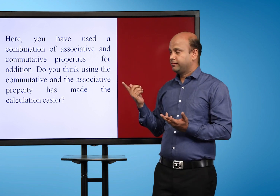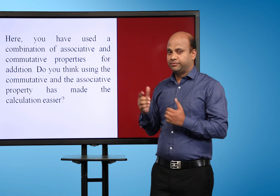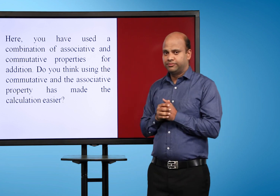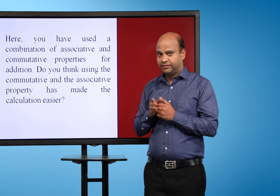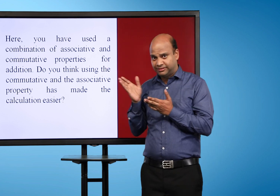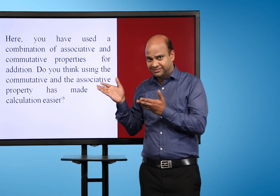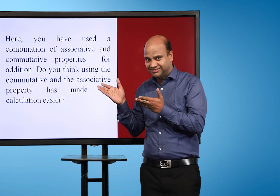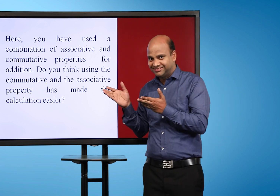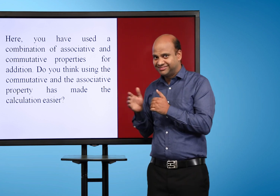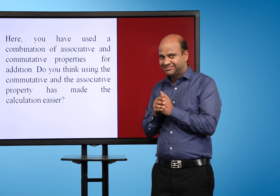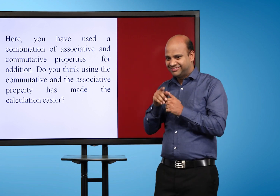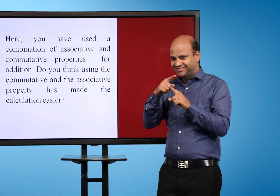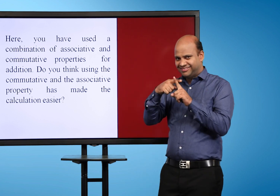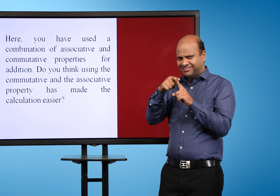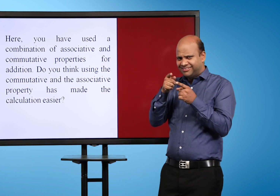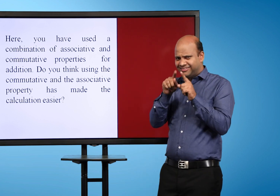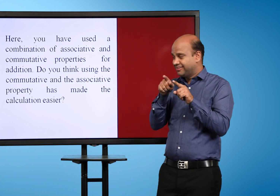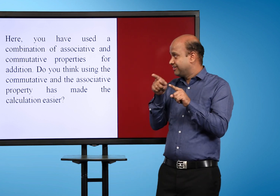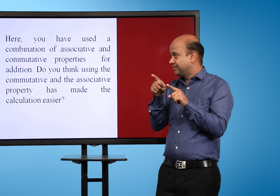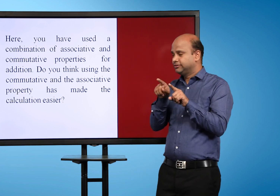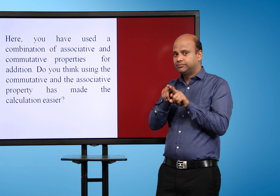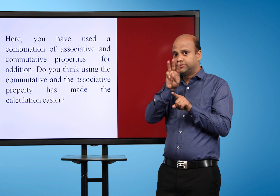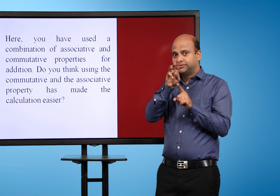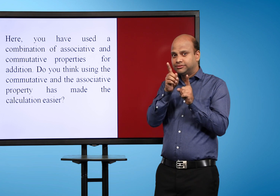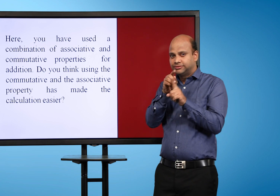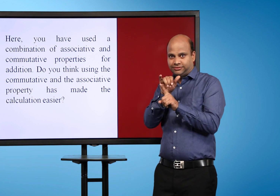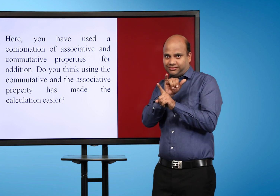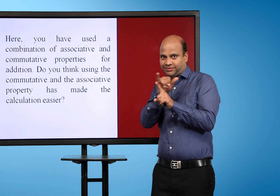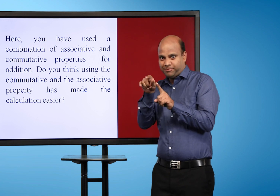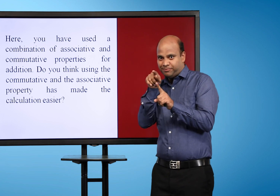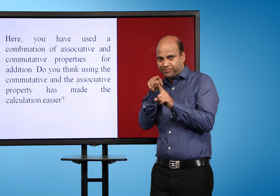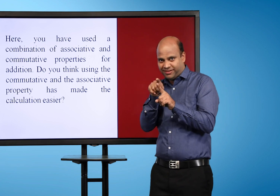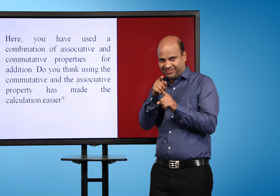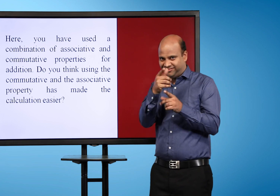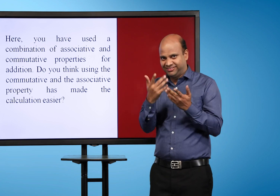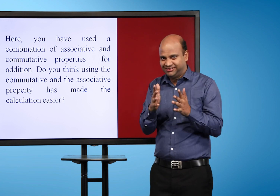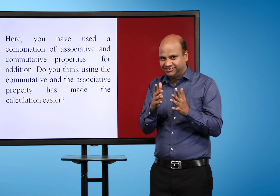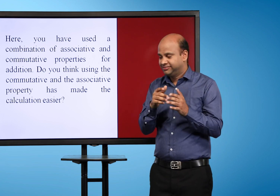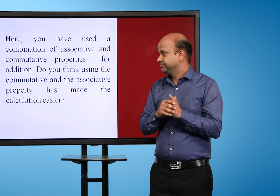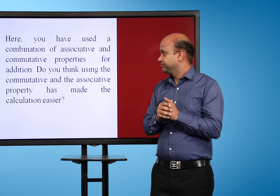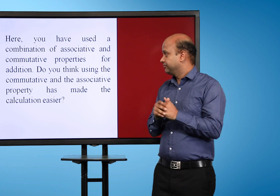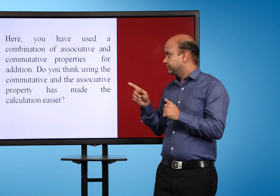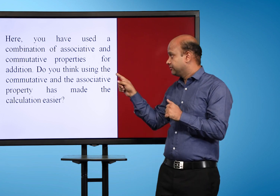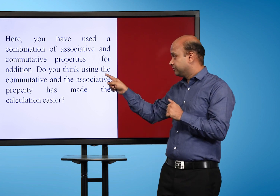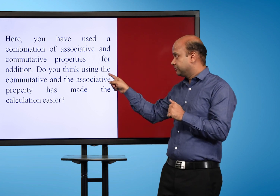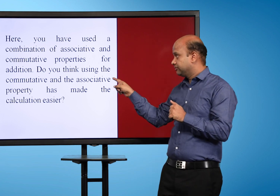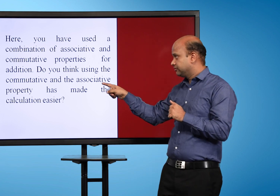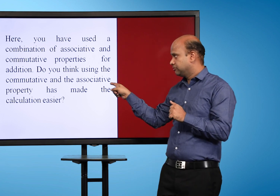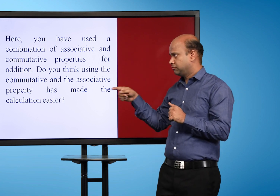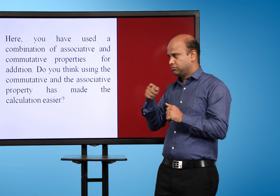Here, you have used a combination of associative and commutative properties for addition. Do